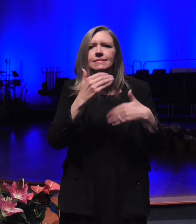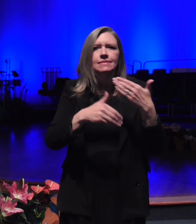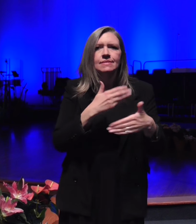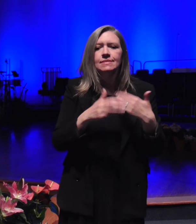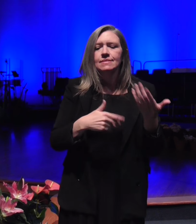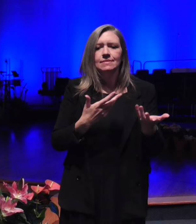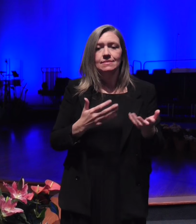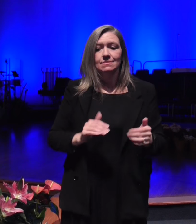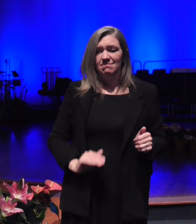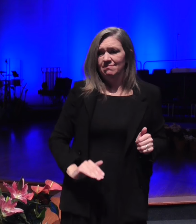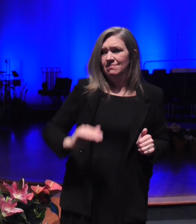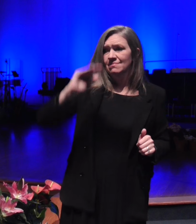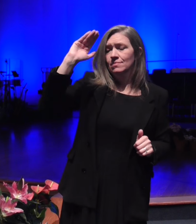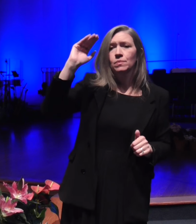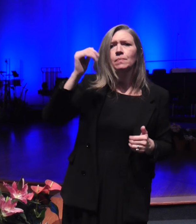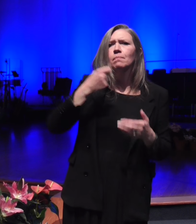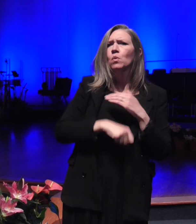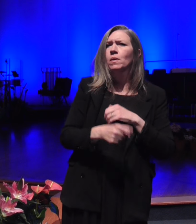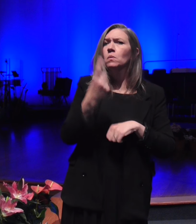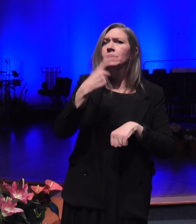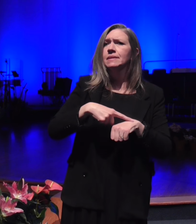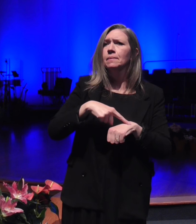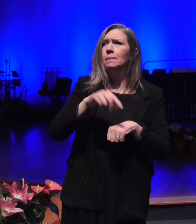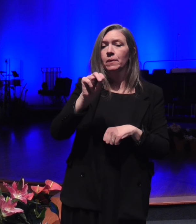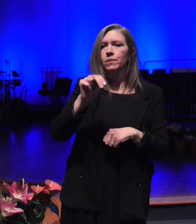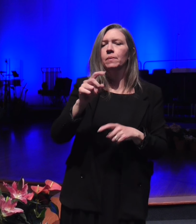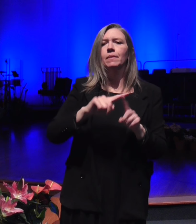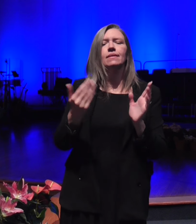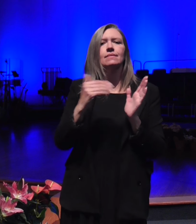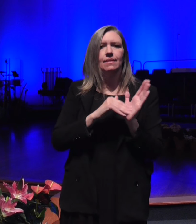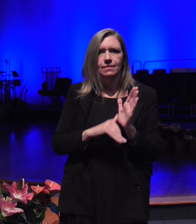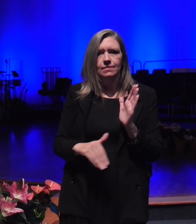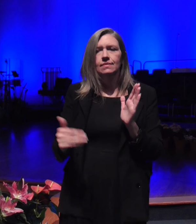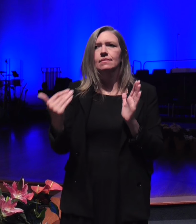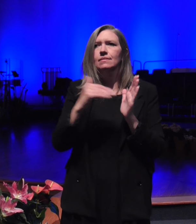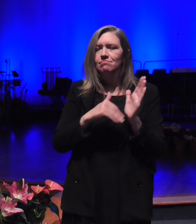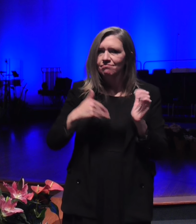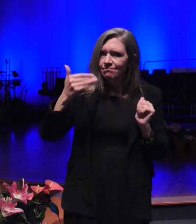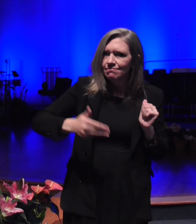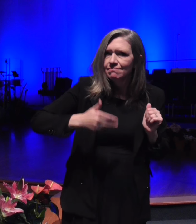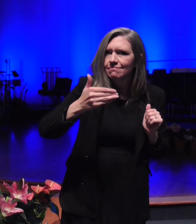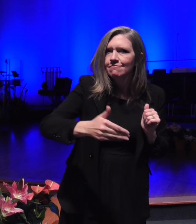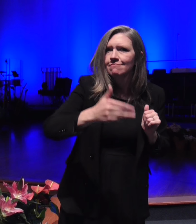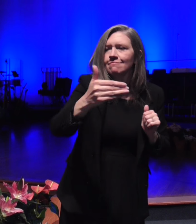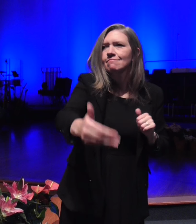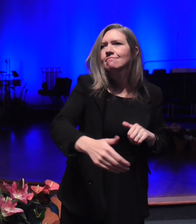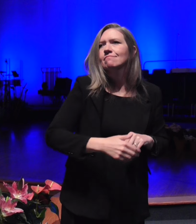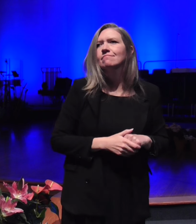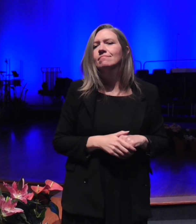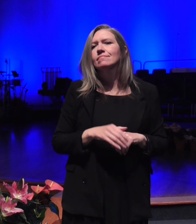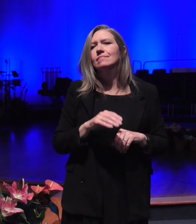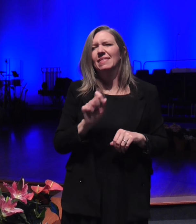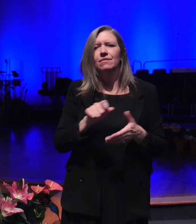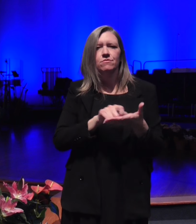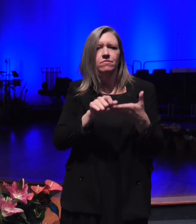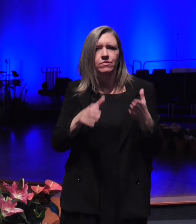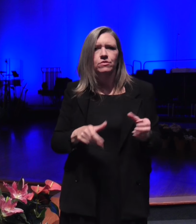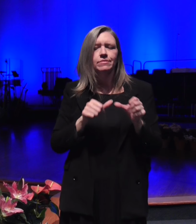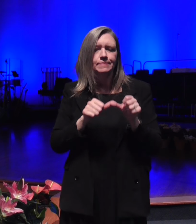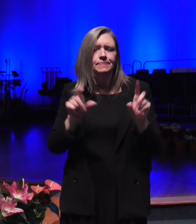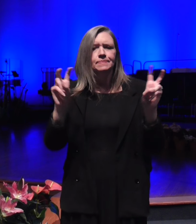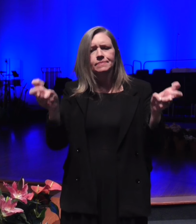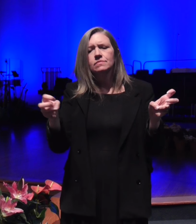are born not just once, but again and again and again. Buechner continues, "We have it